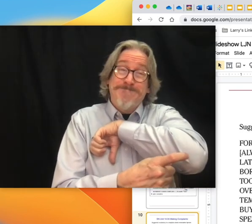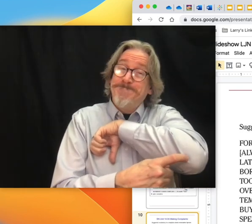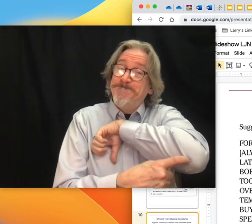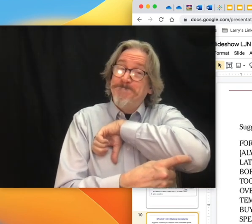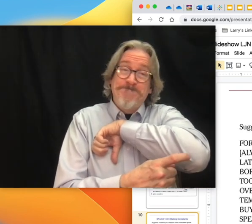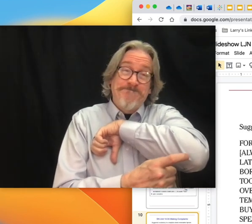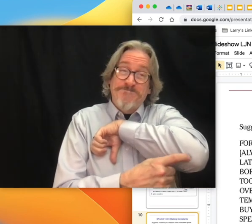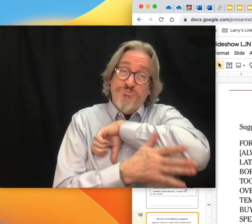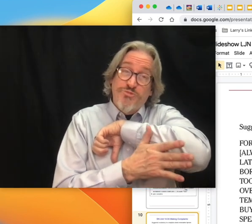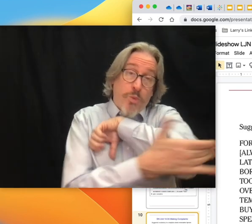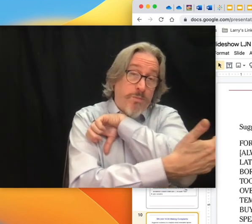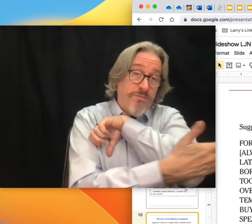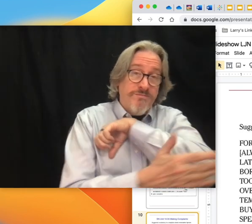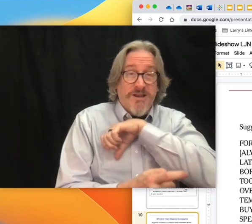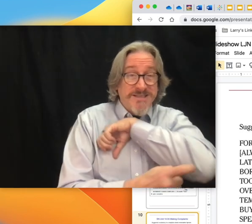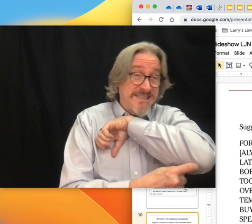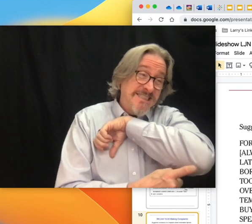Similar idea,